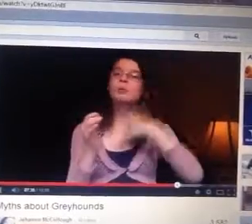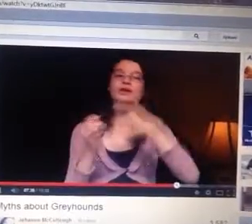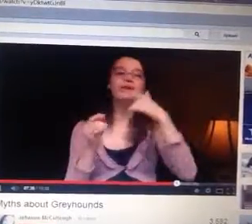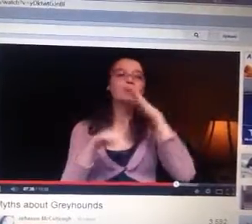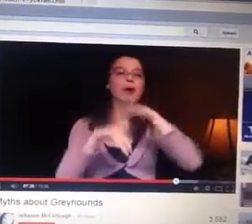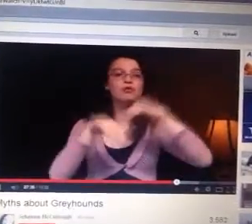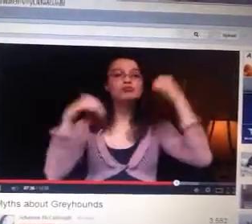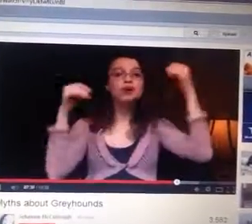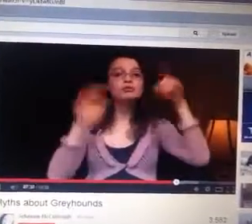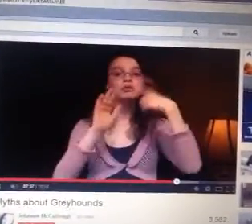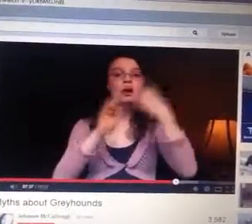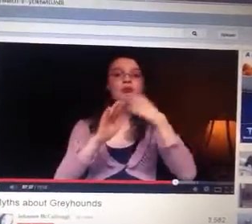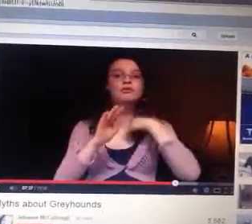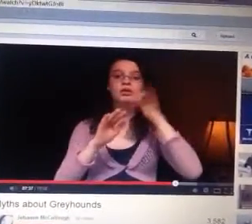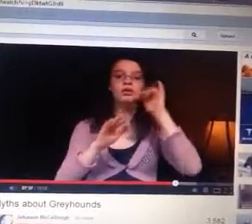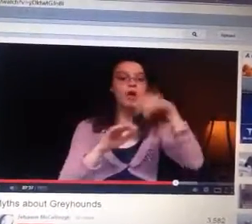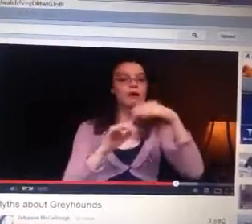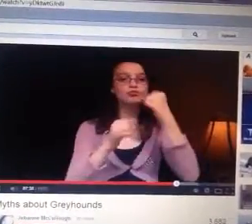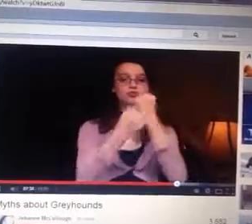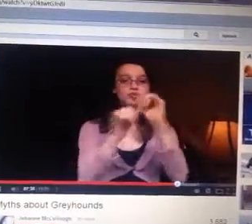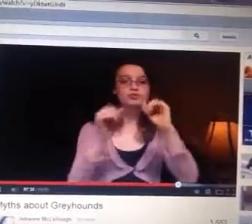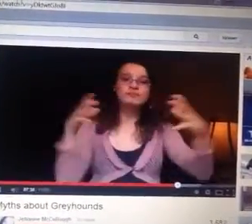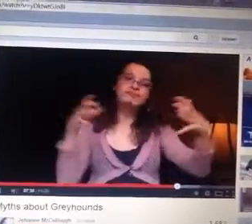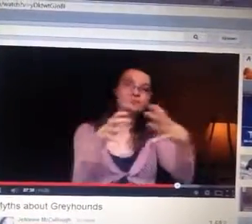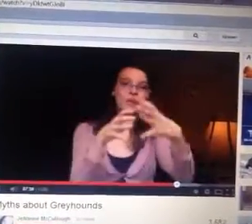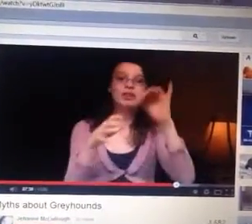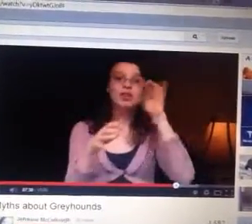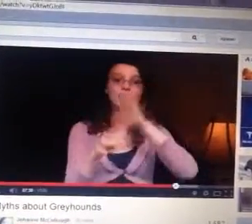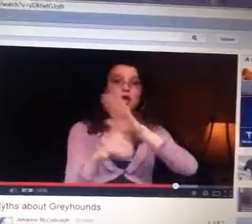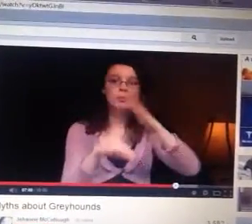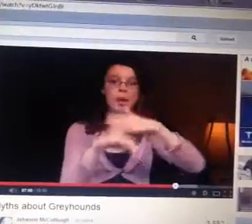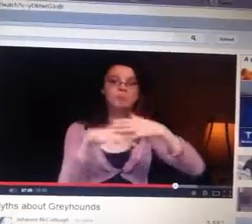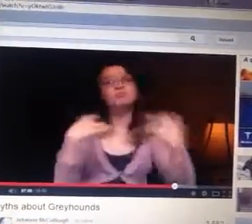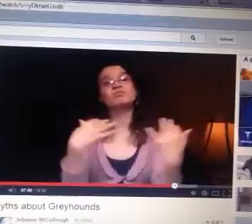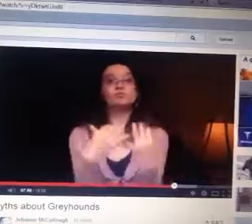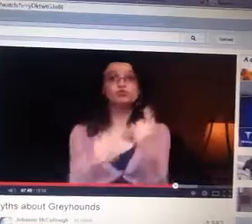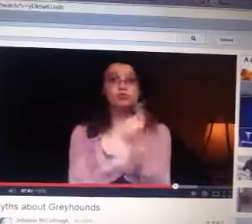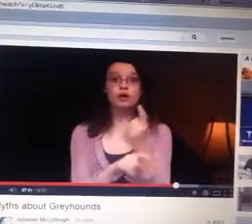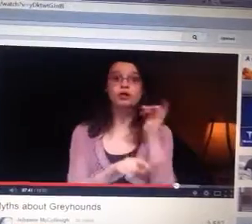And they also have meetings that people can come in